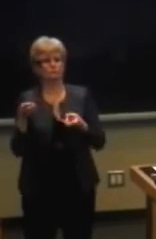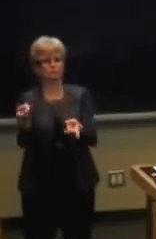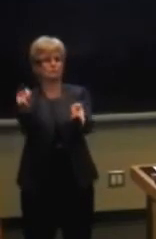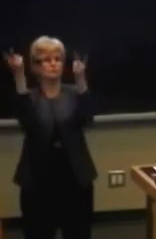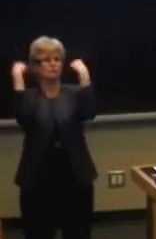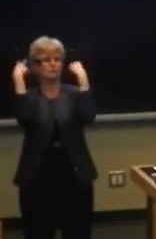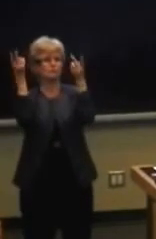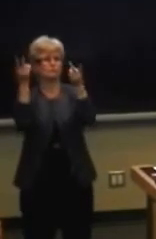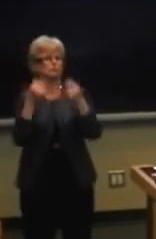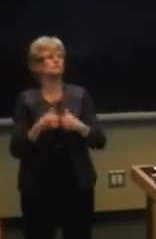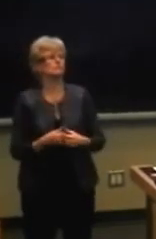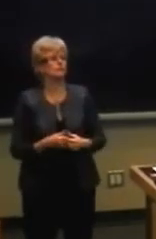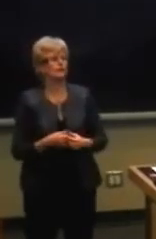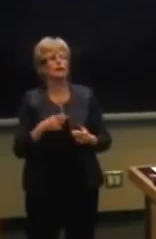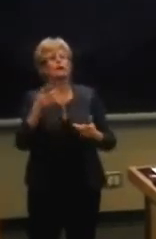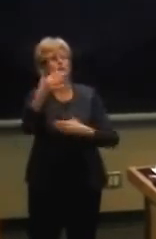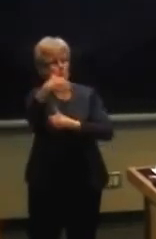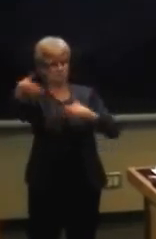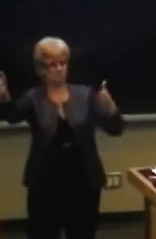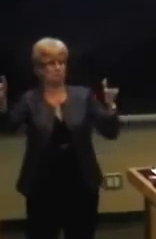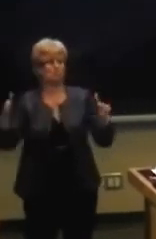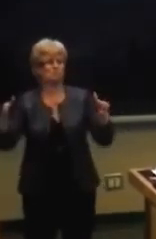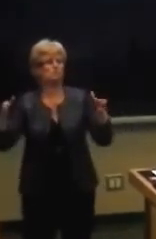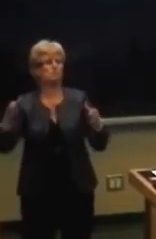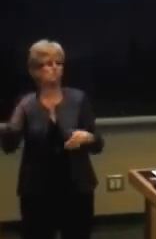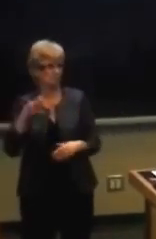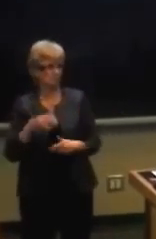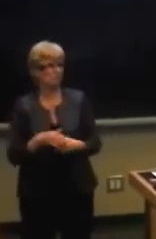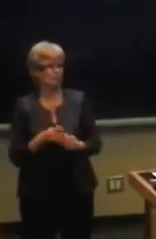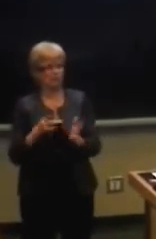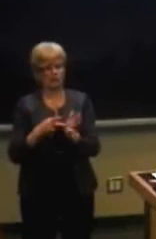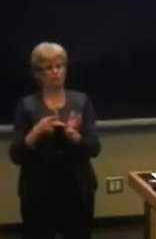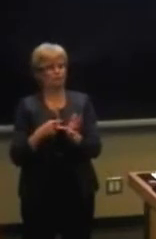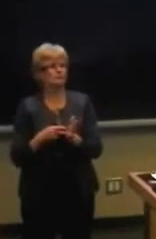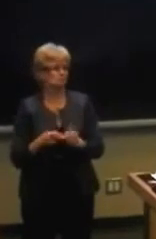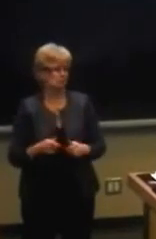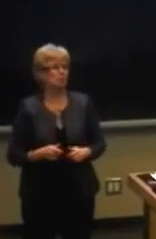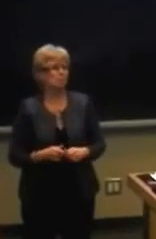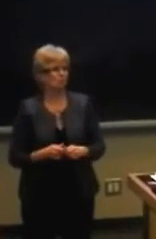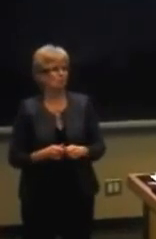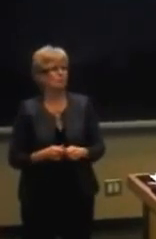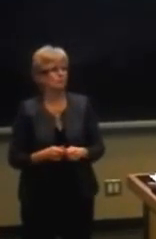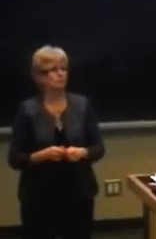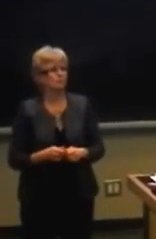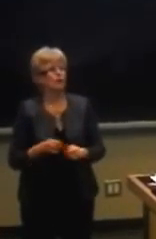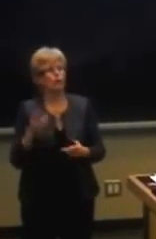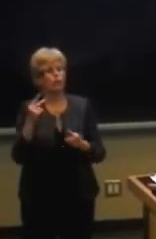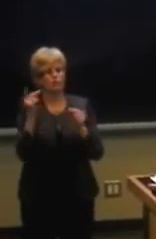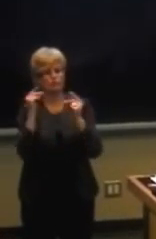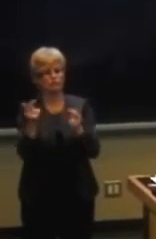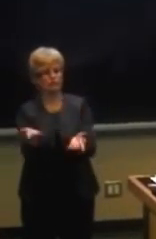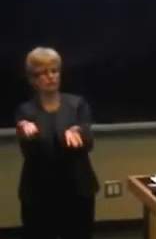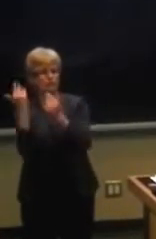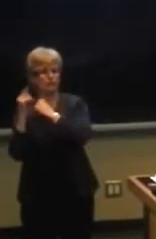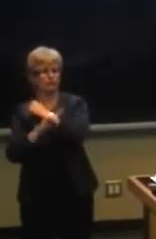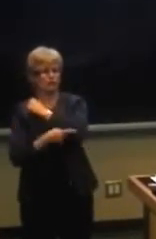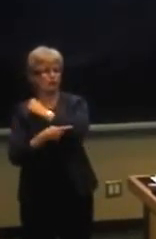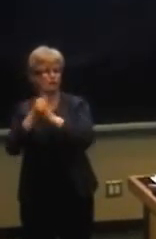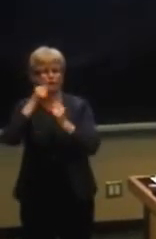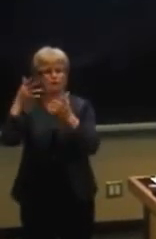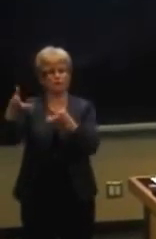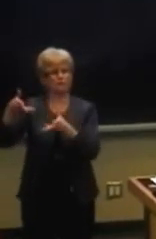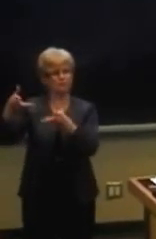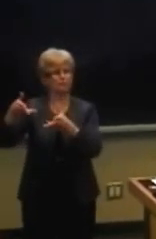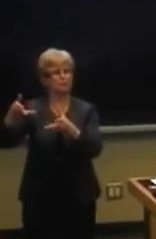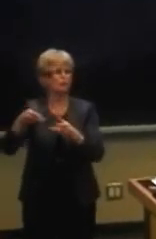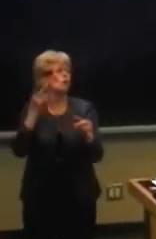And we did provide a dumpster there. We'll have a look at Kipling. I mean, the key thing for me is making sure that the rubbish is taken away quickly. So we'll have a